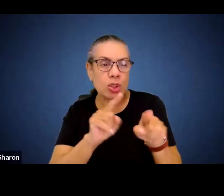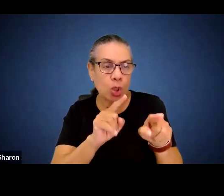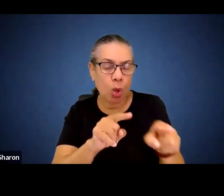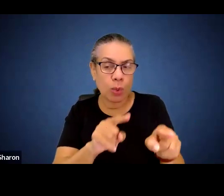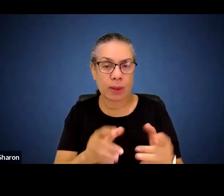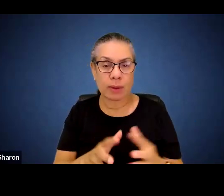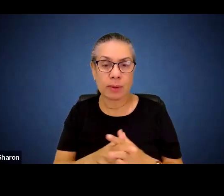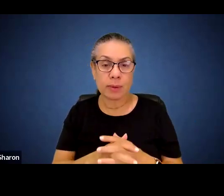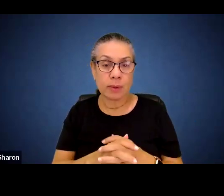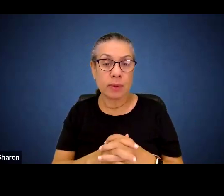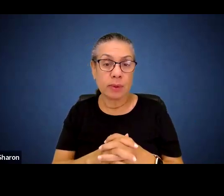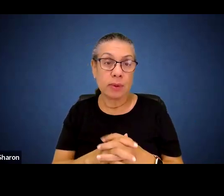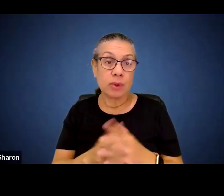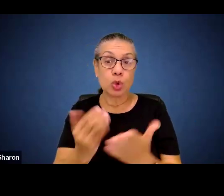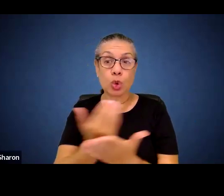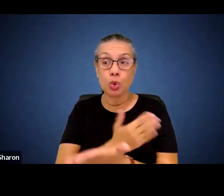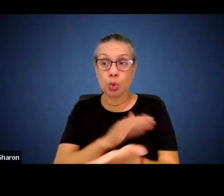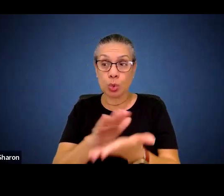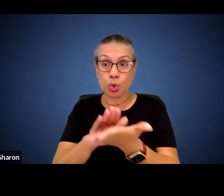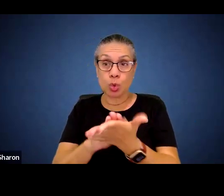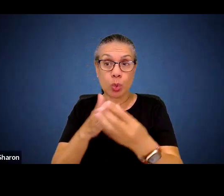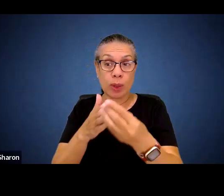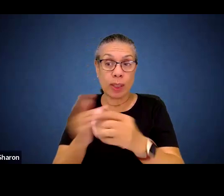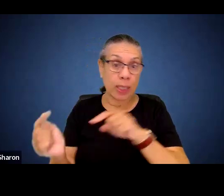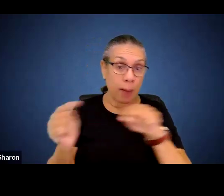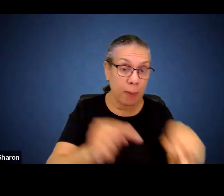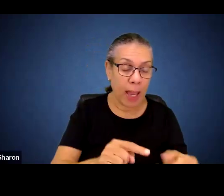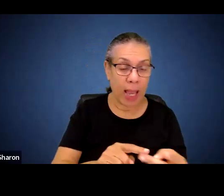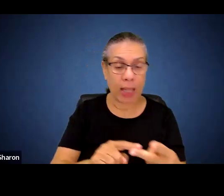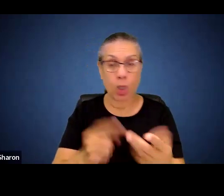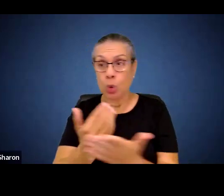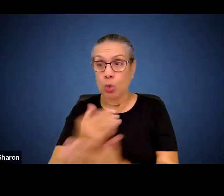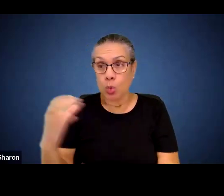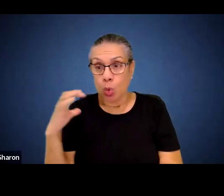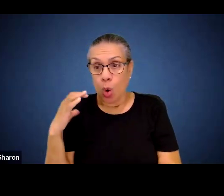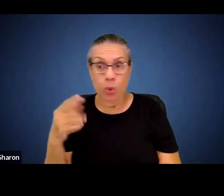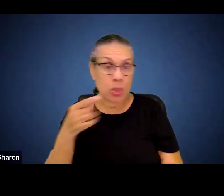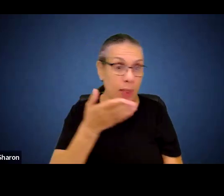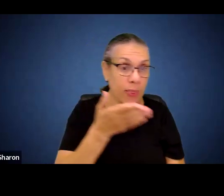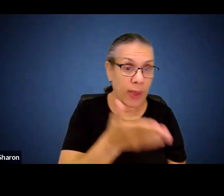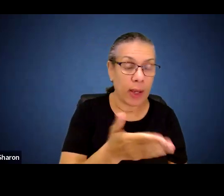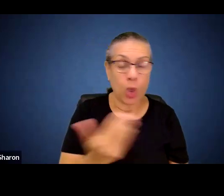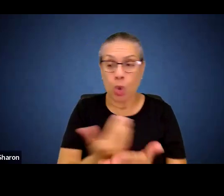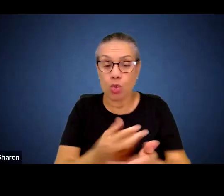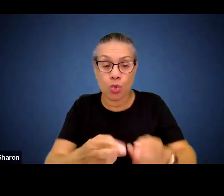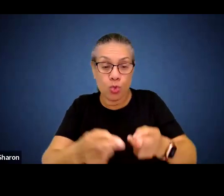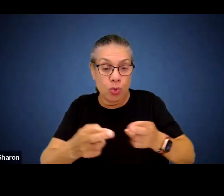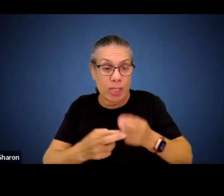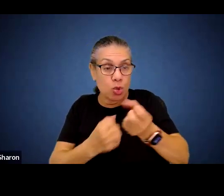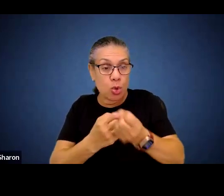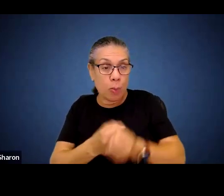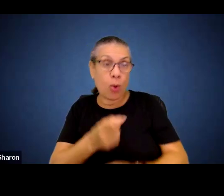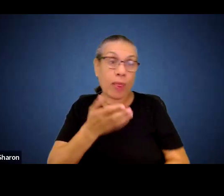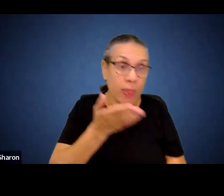there's a new school leader returning. There's new coaching in place. There's a new regional support plan for the school.